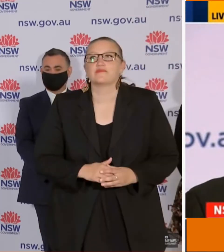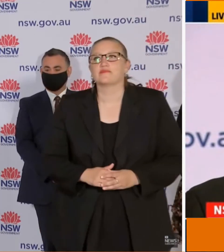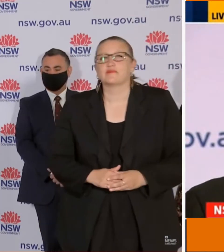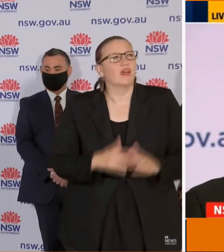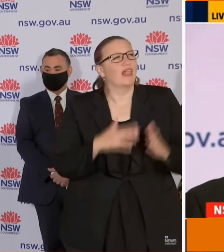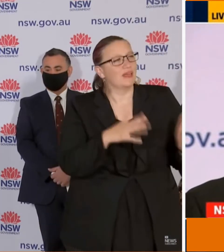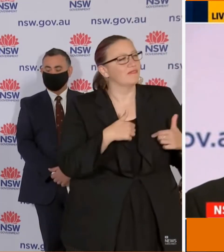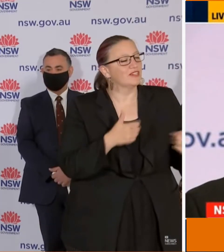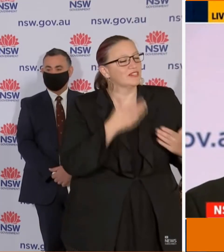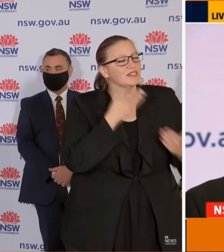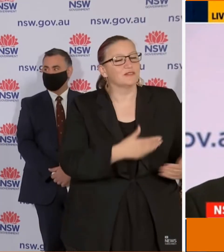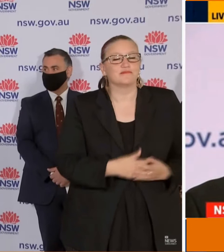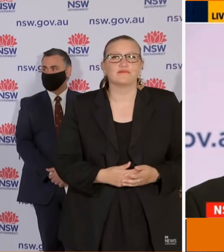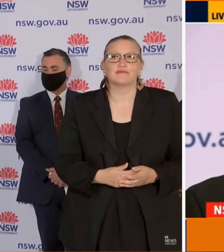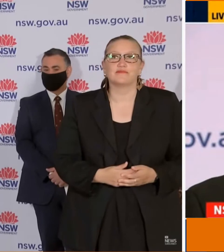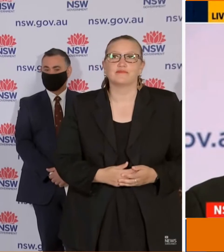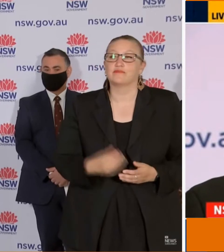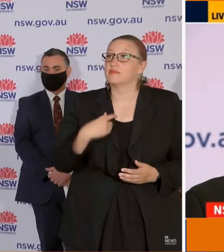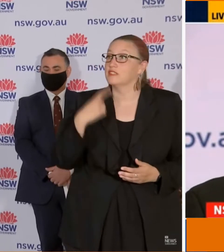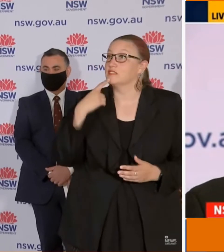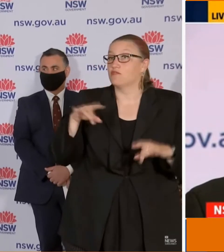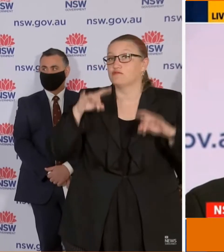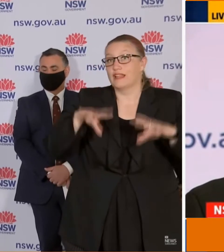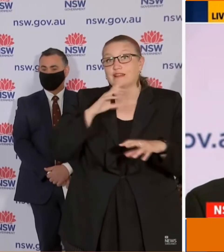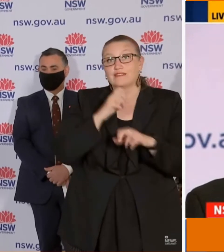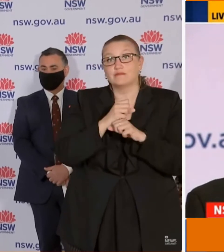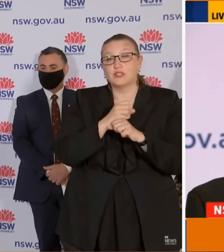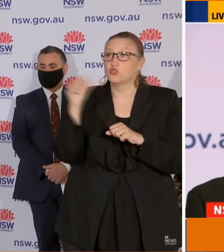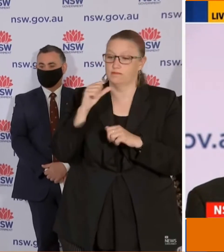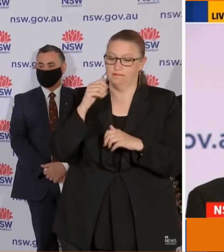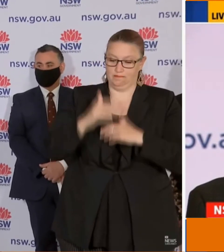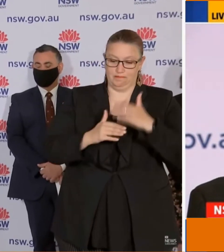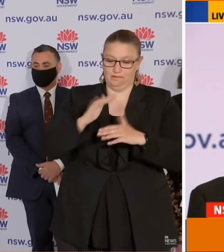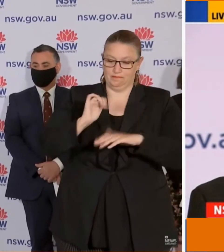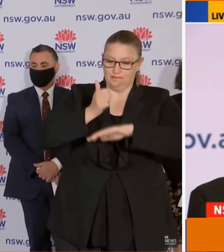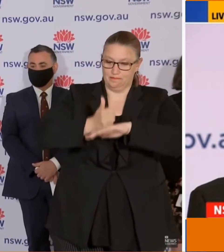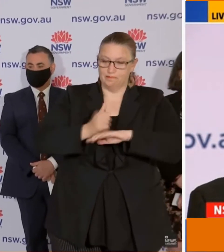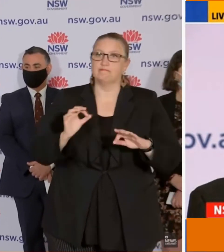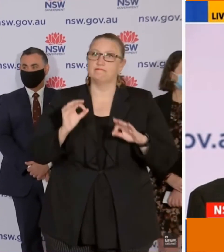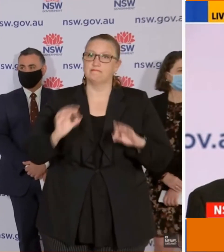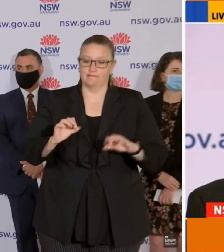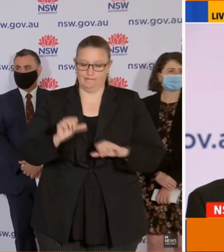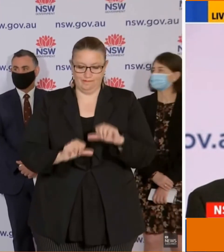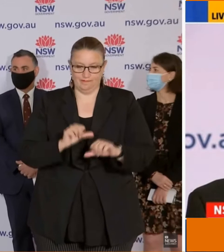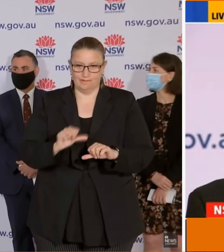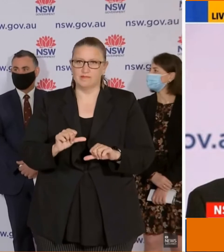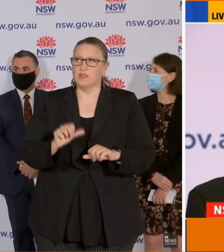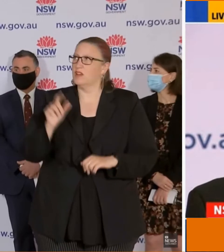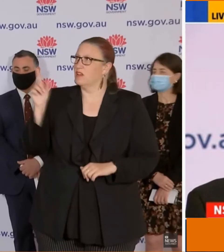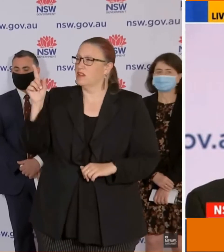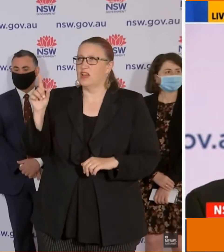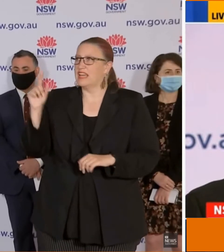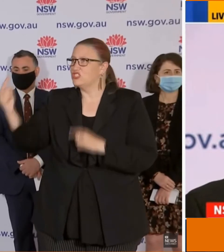we need to actually put in place an appropriate system. It shouldn't be up to each state and territory to determine what will happen in the middle of